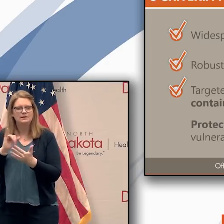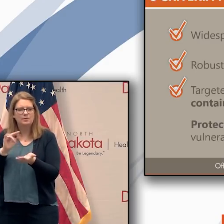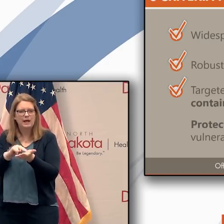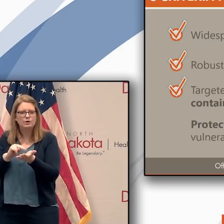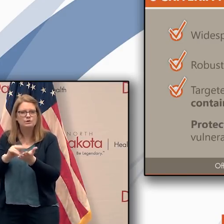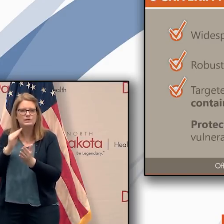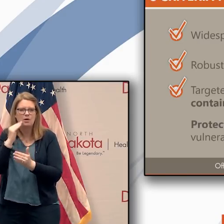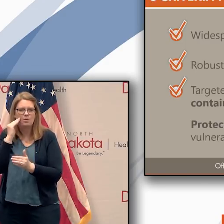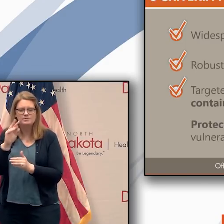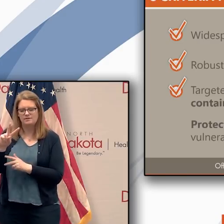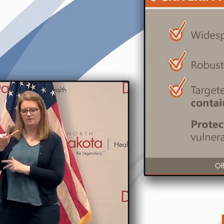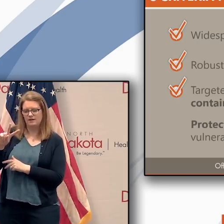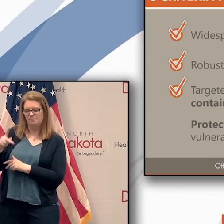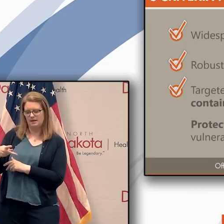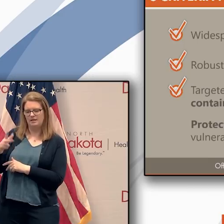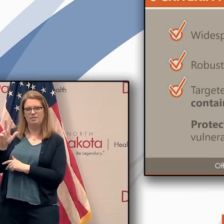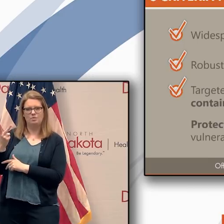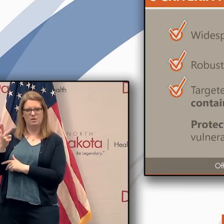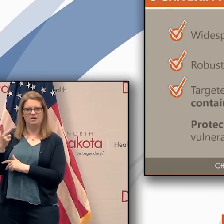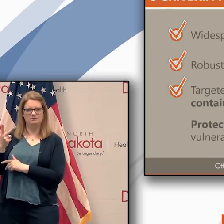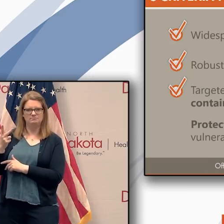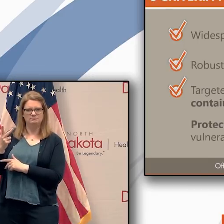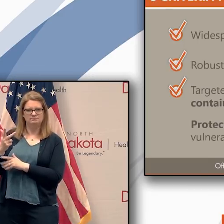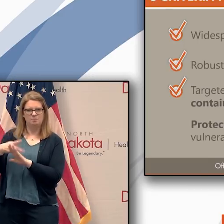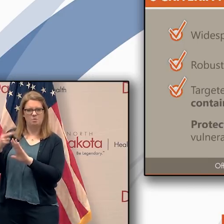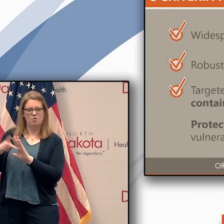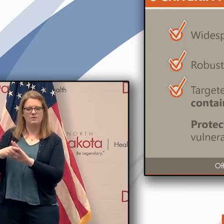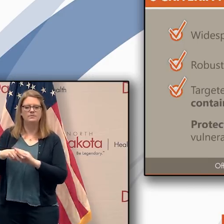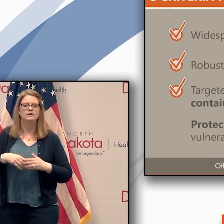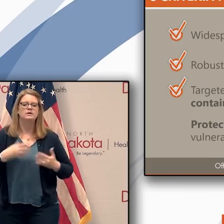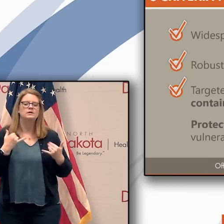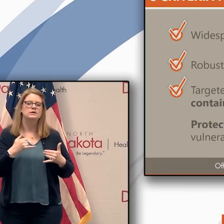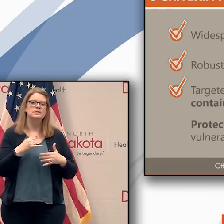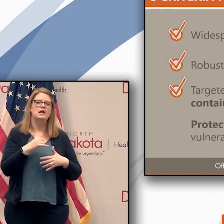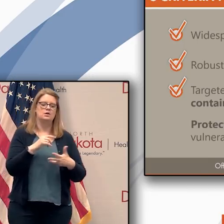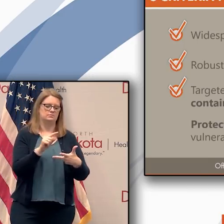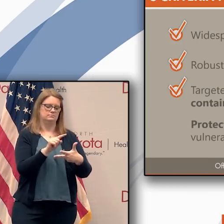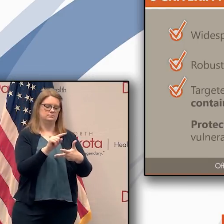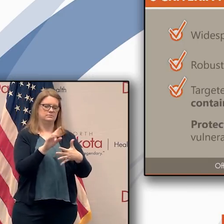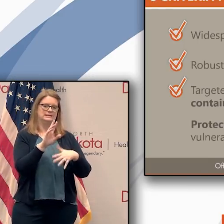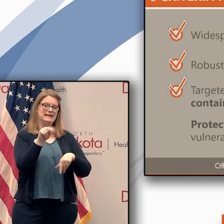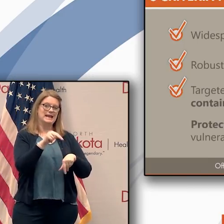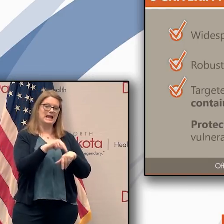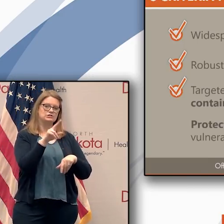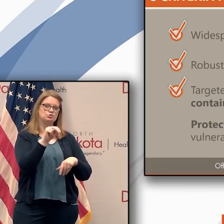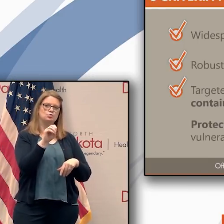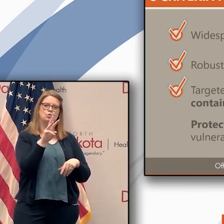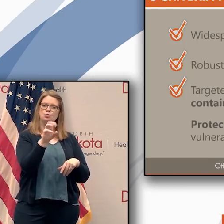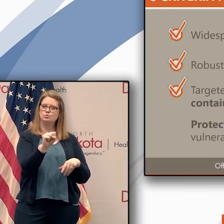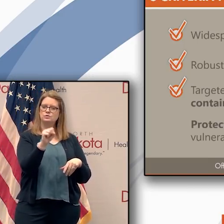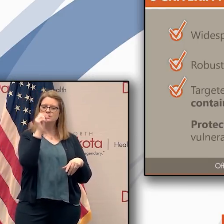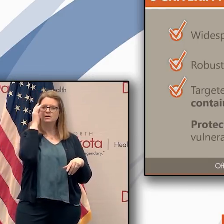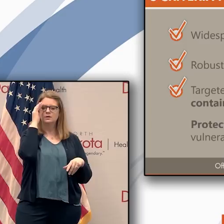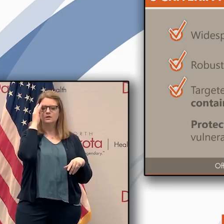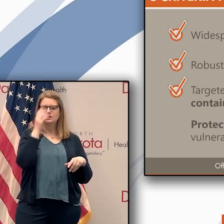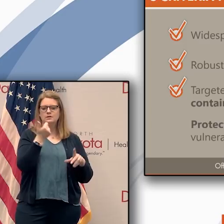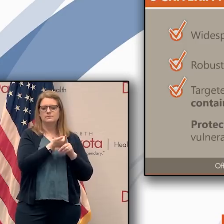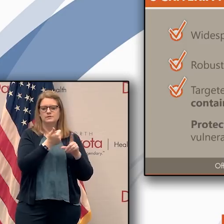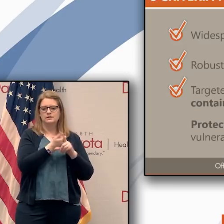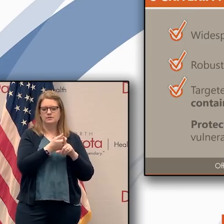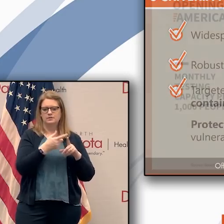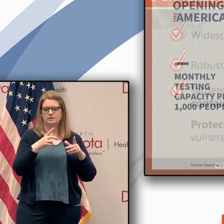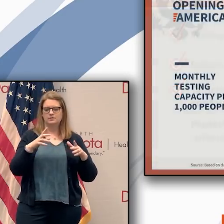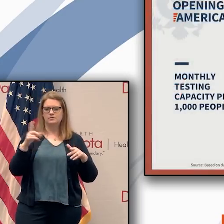national news. The first one has to do with test capacity, and this came from the Opening